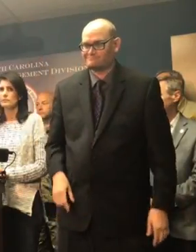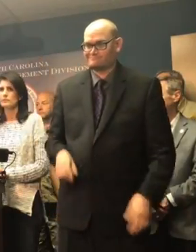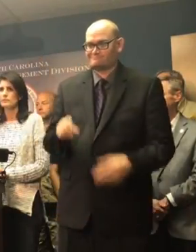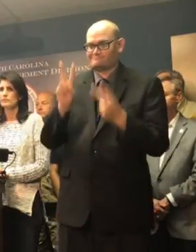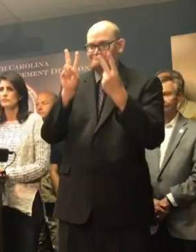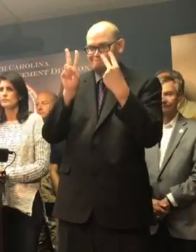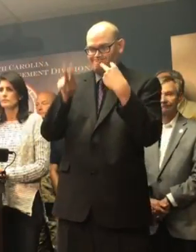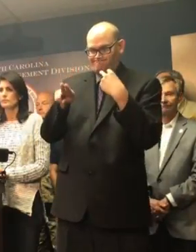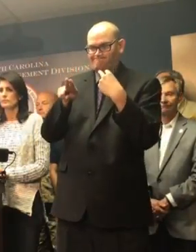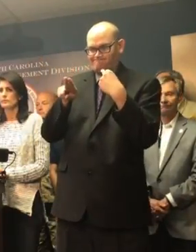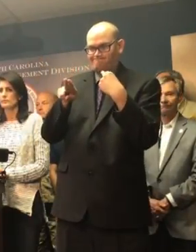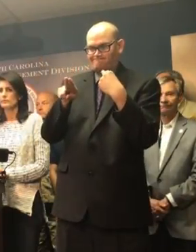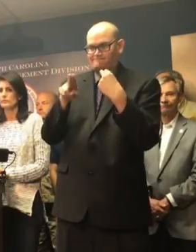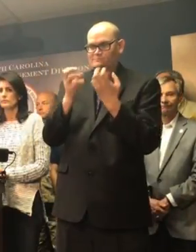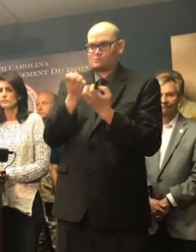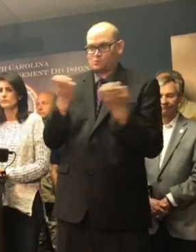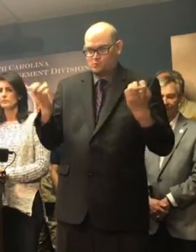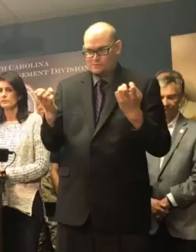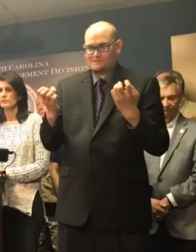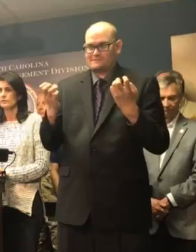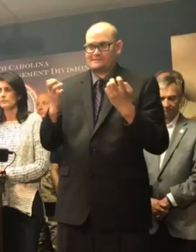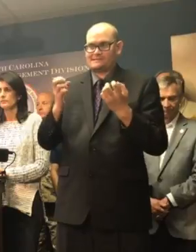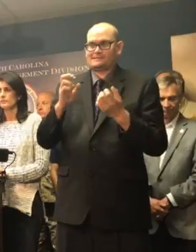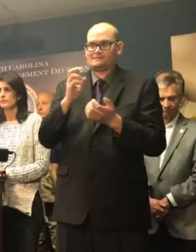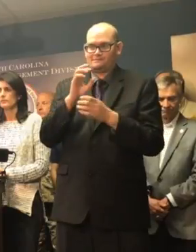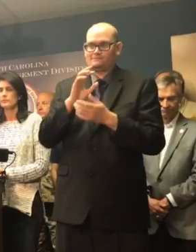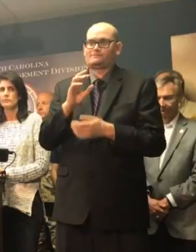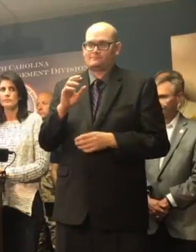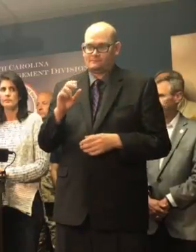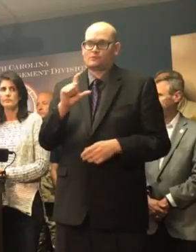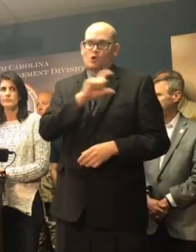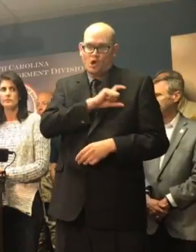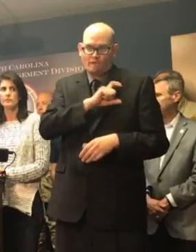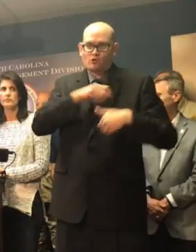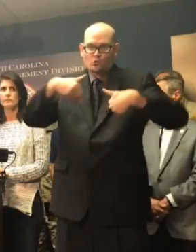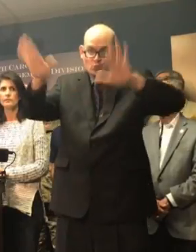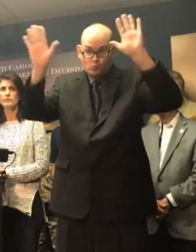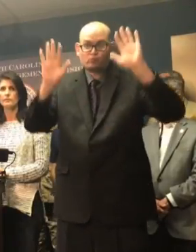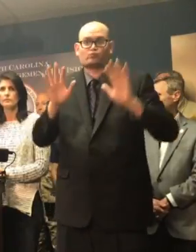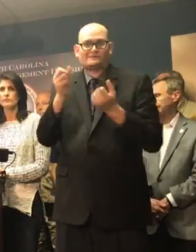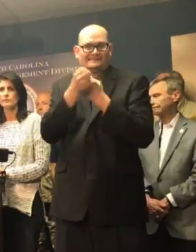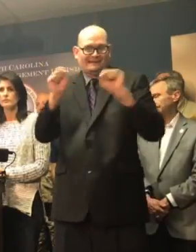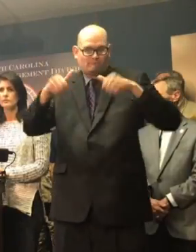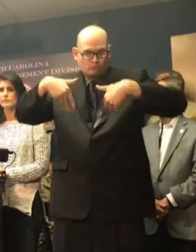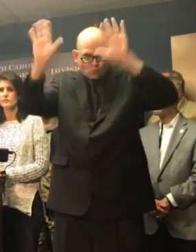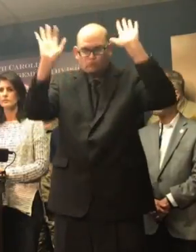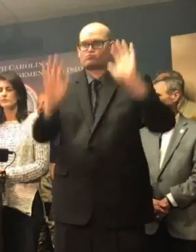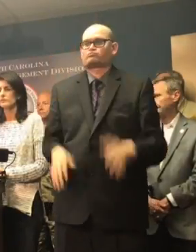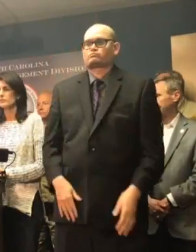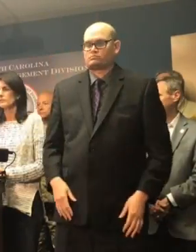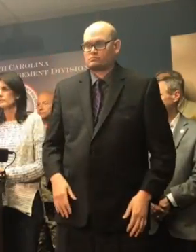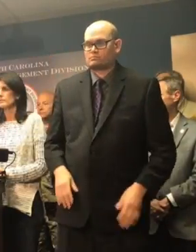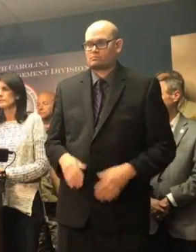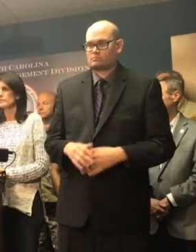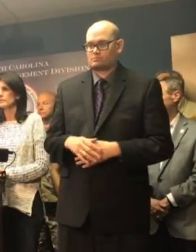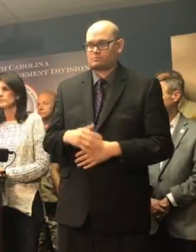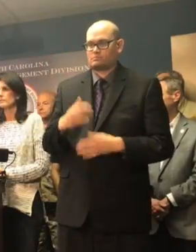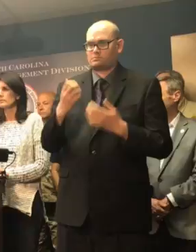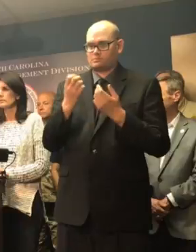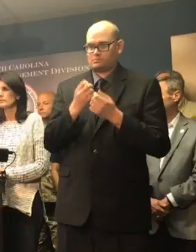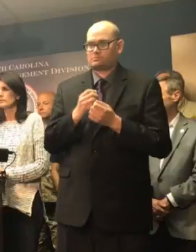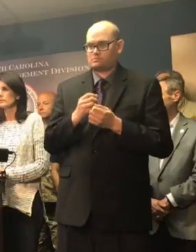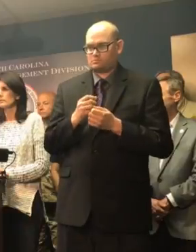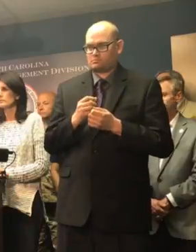the equipment. We have to remove the officers from the roadways to keep them out of peril, and have the equipment accessible